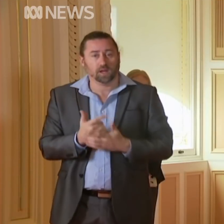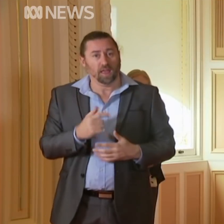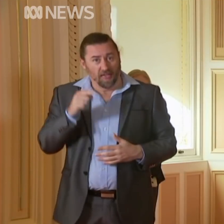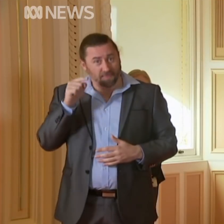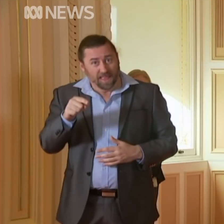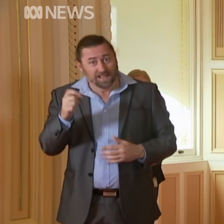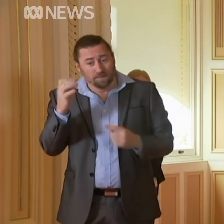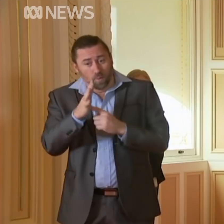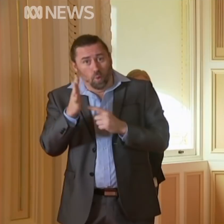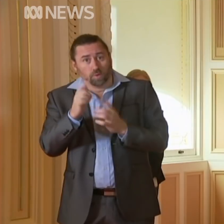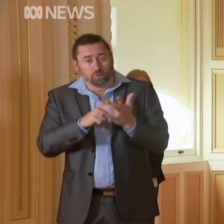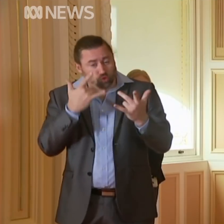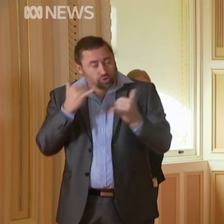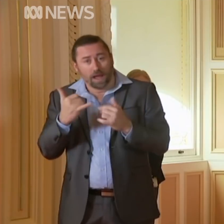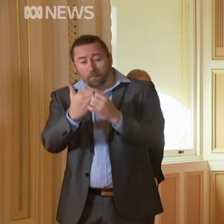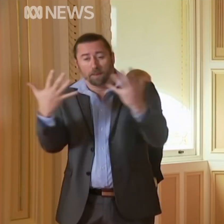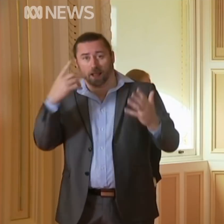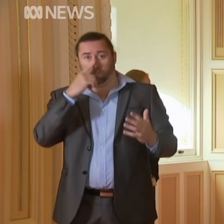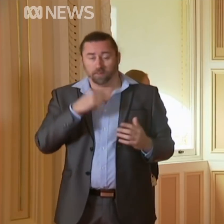people than we did in the last 24-hour period.